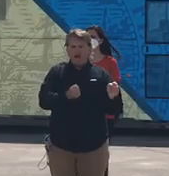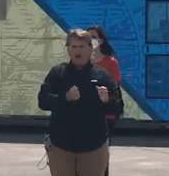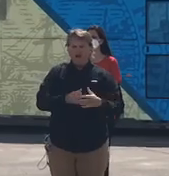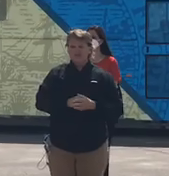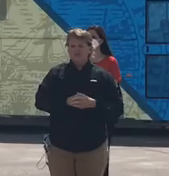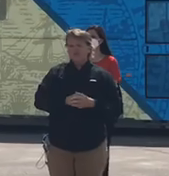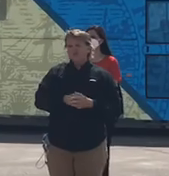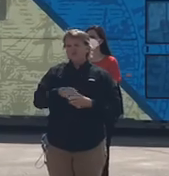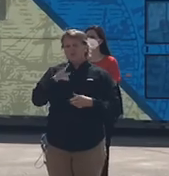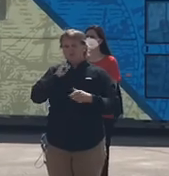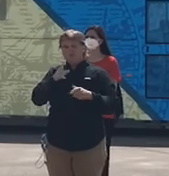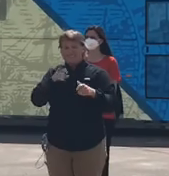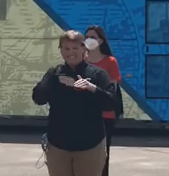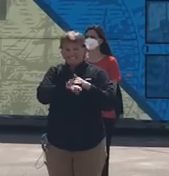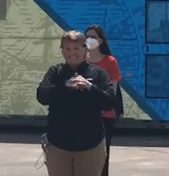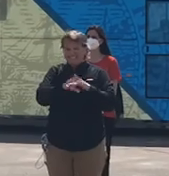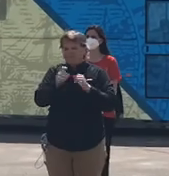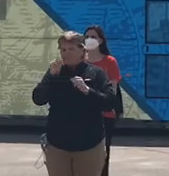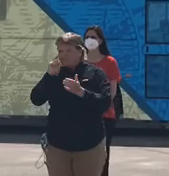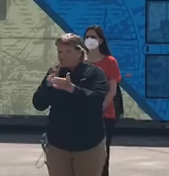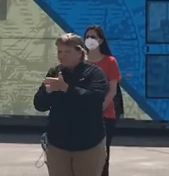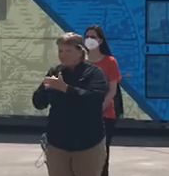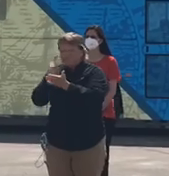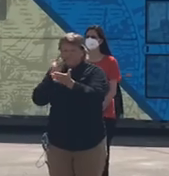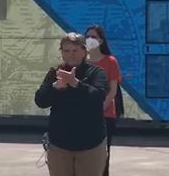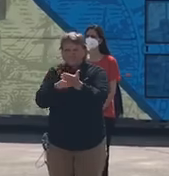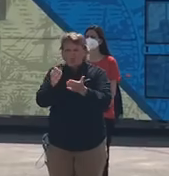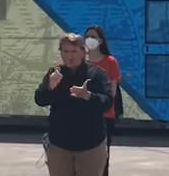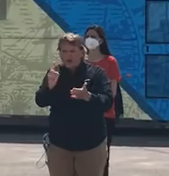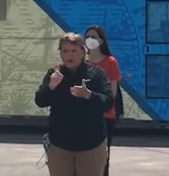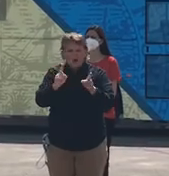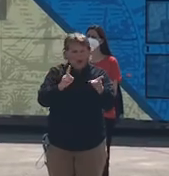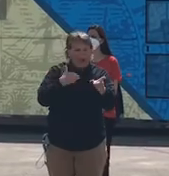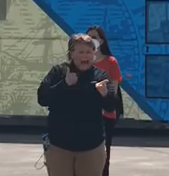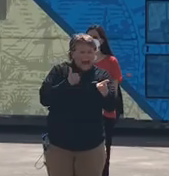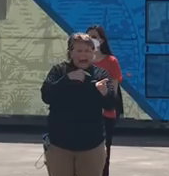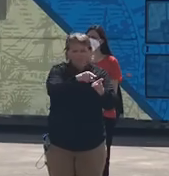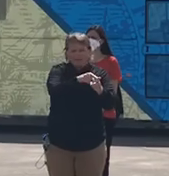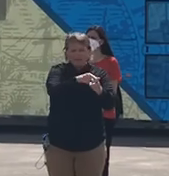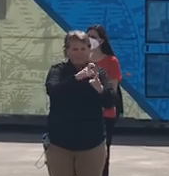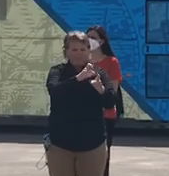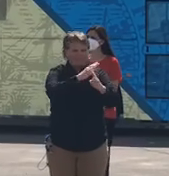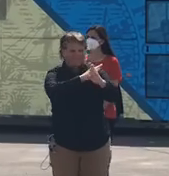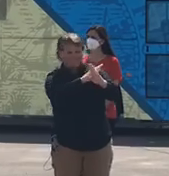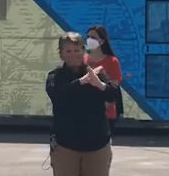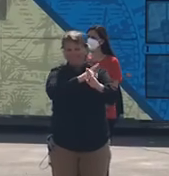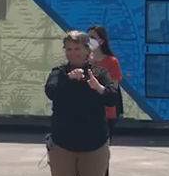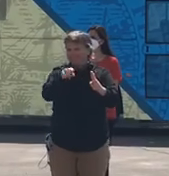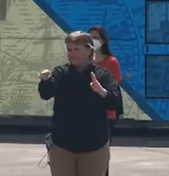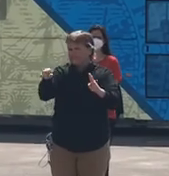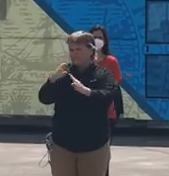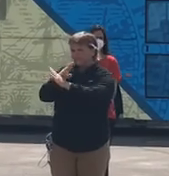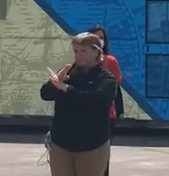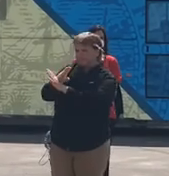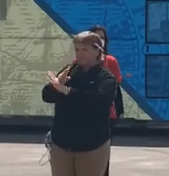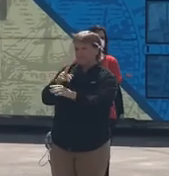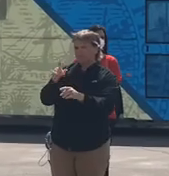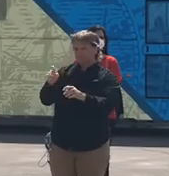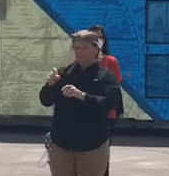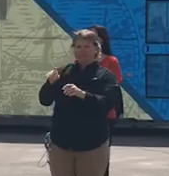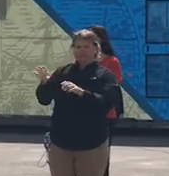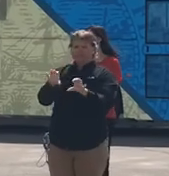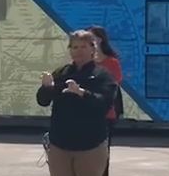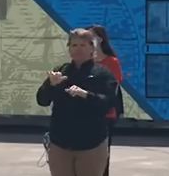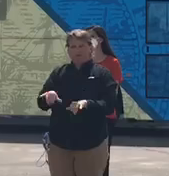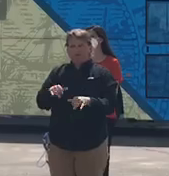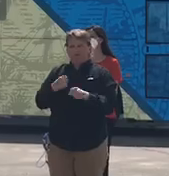clusters, they've been able to keep it from spreading like you've seen in some other areas. But that's very proactive, and they're really